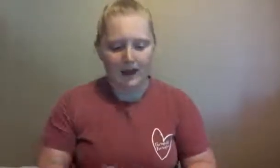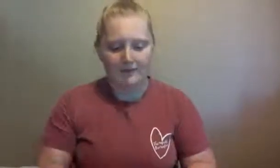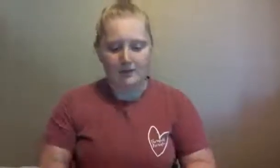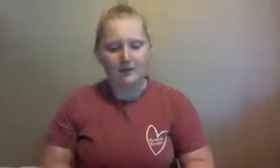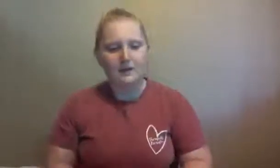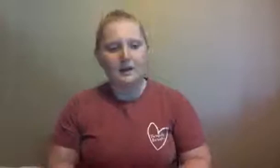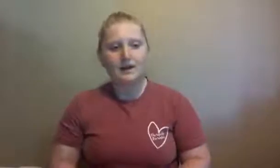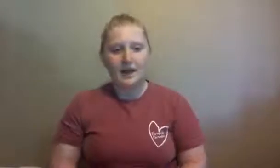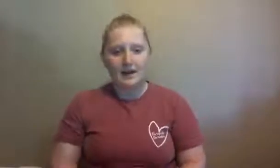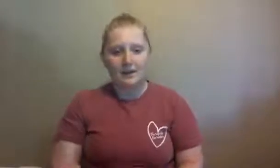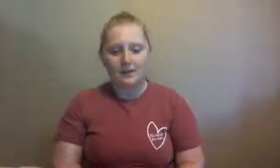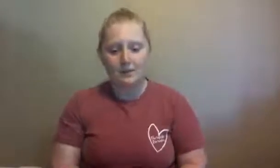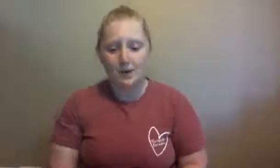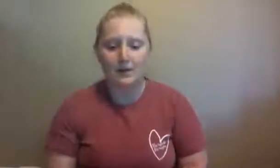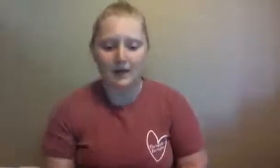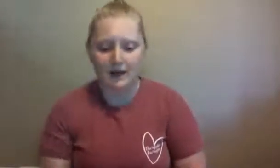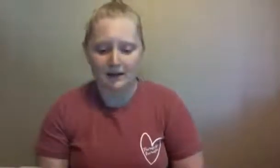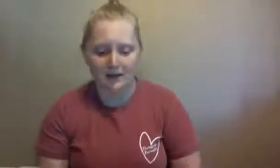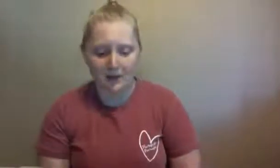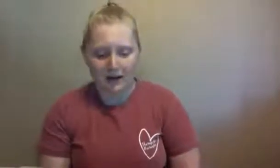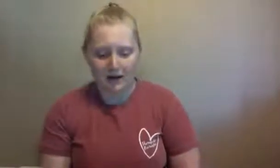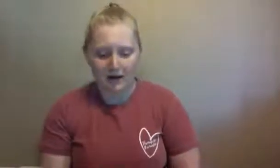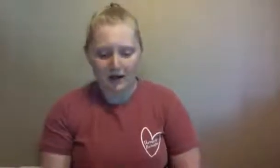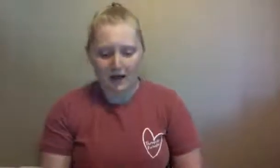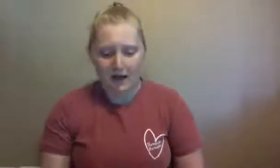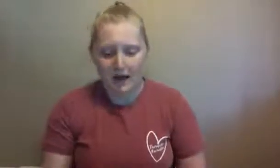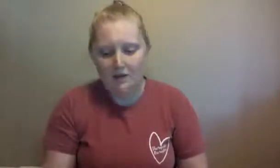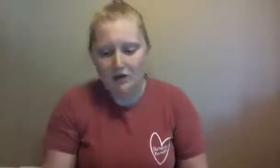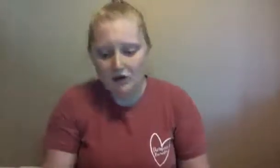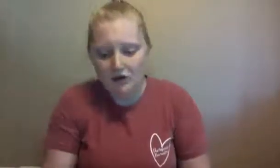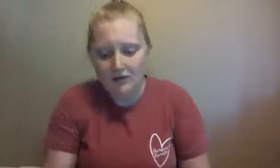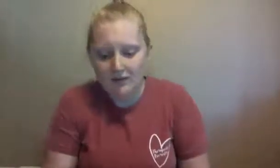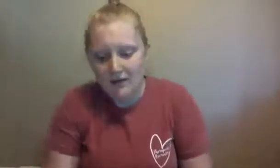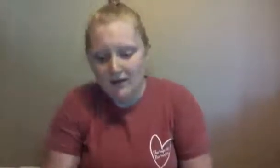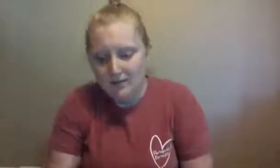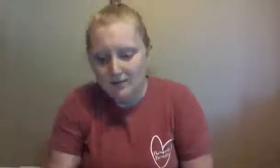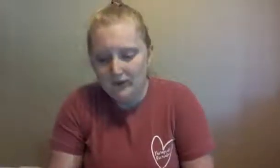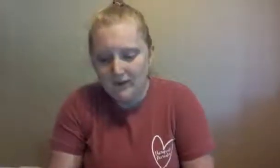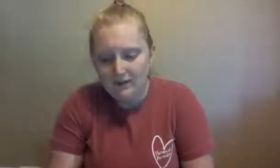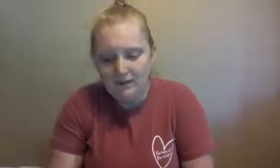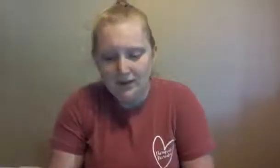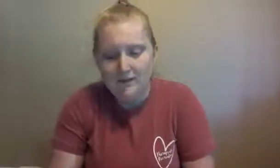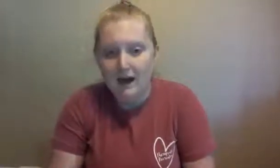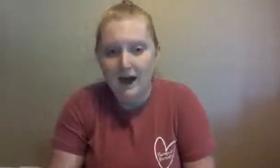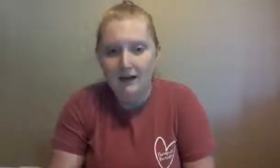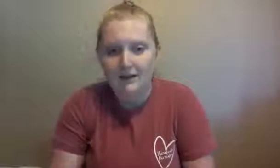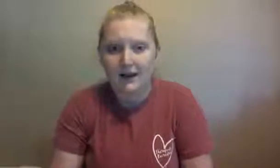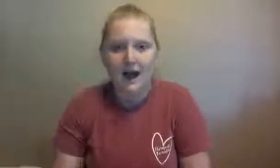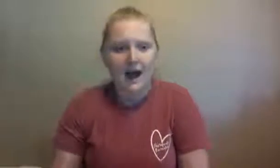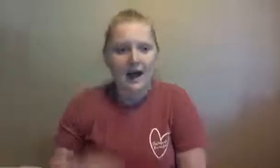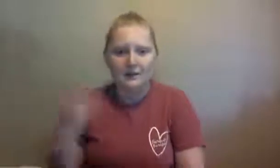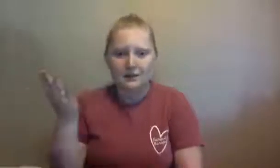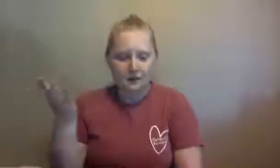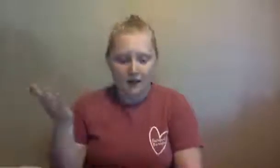have just one life, but with 8 to spare. I'm usually friendly, but I sometimes act like I don't